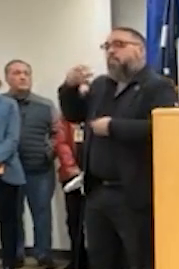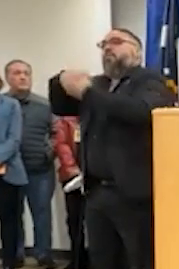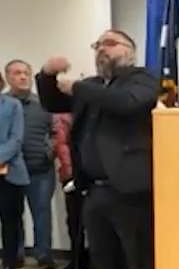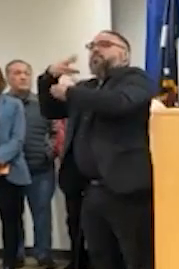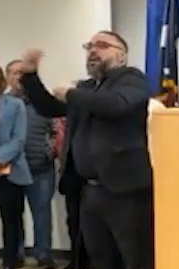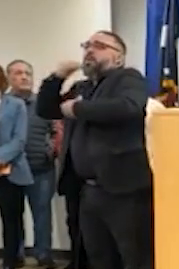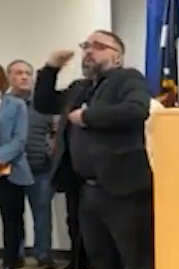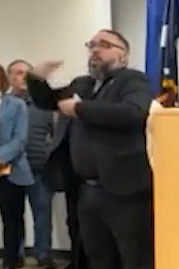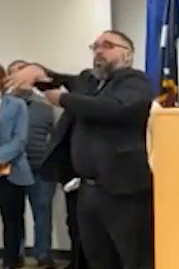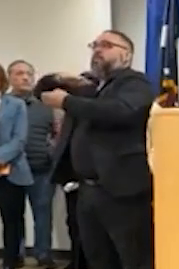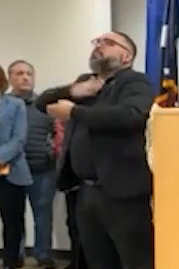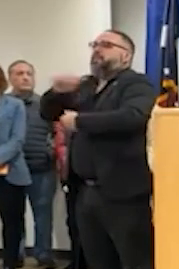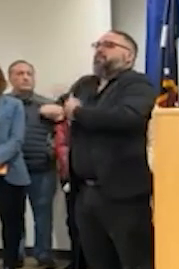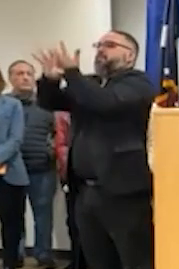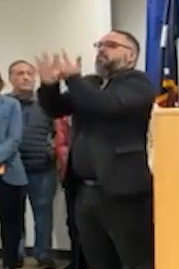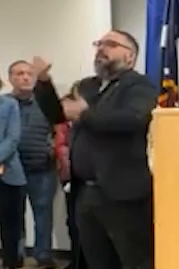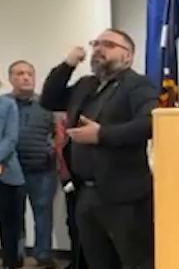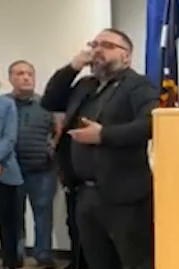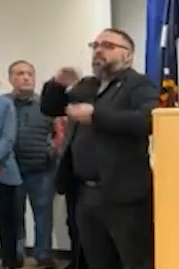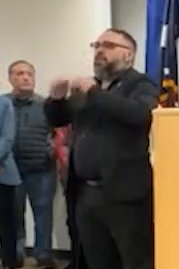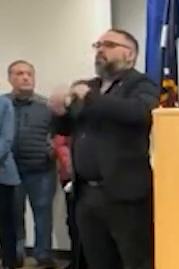call our number, again,